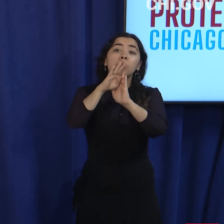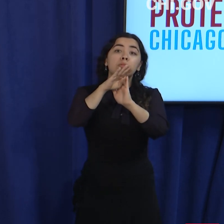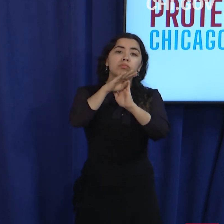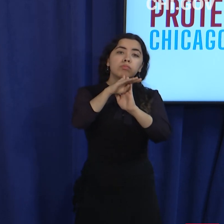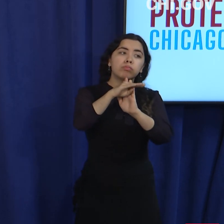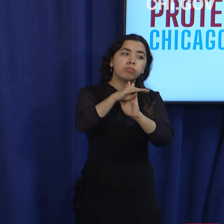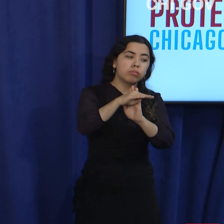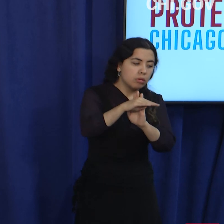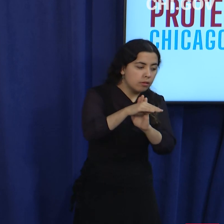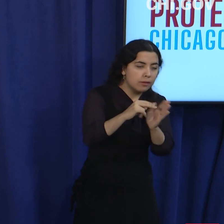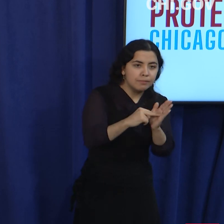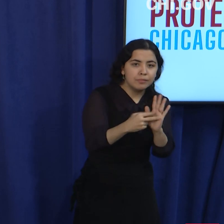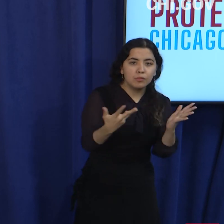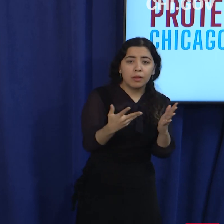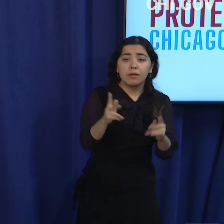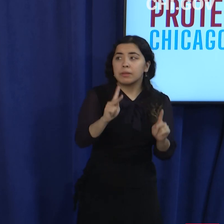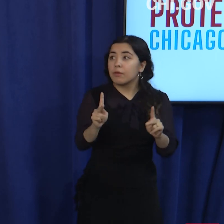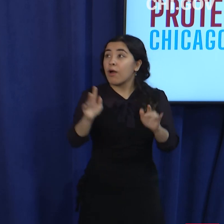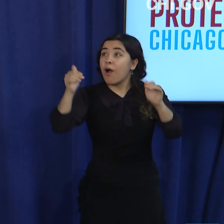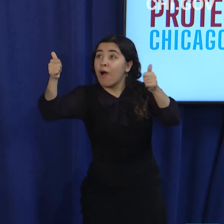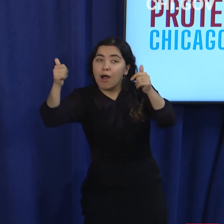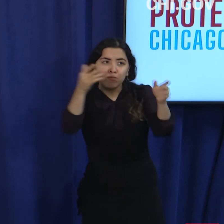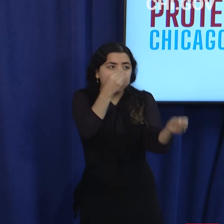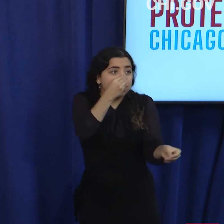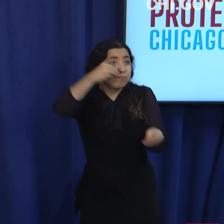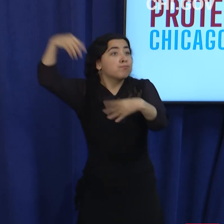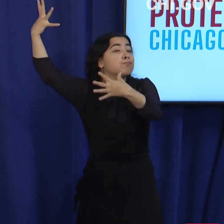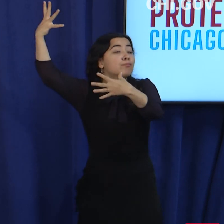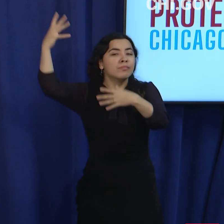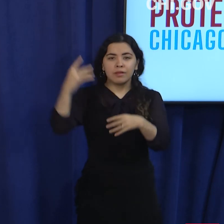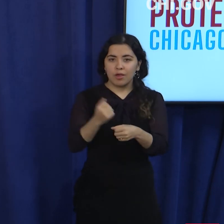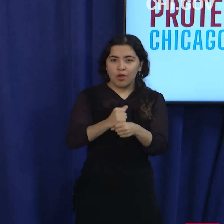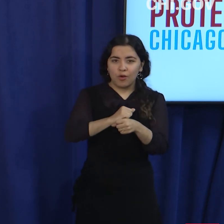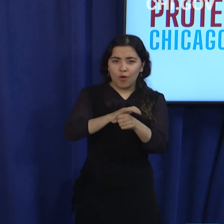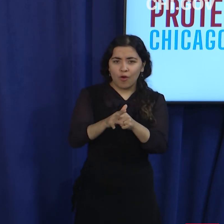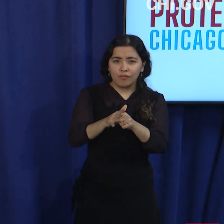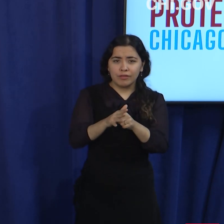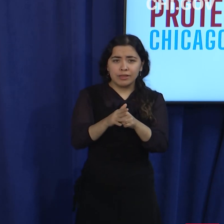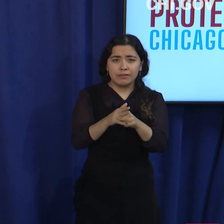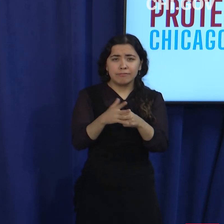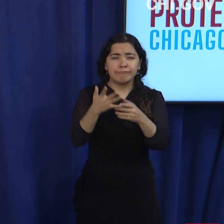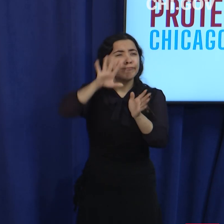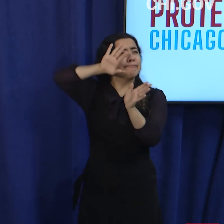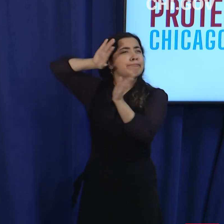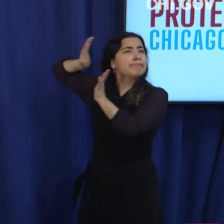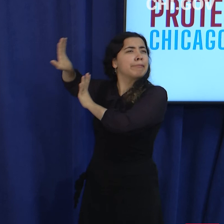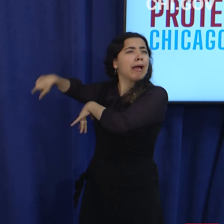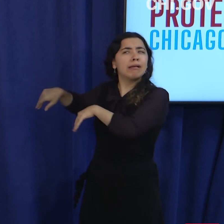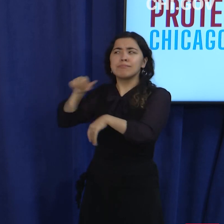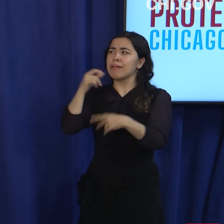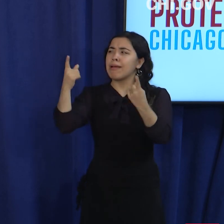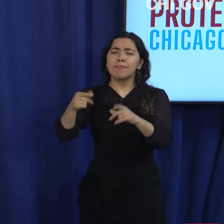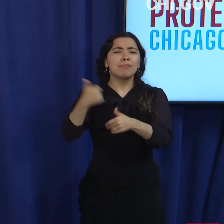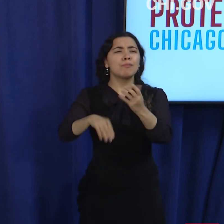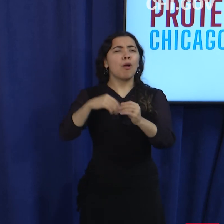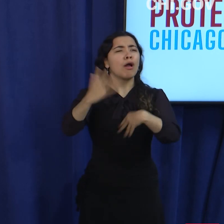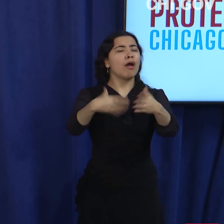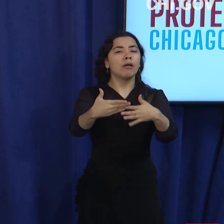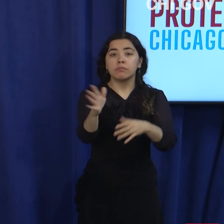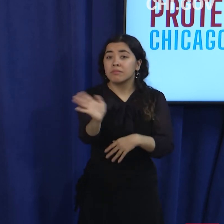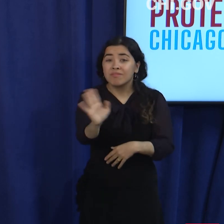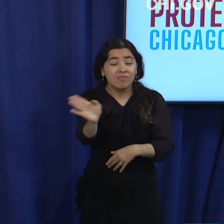And then this thing of COVID fatigue, I think, became real. We have tried now